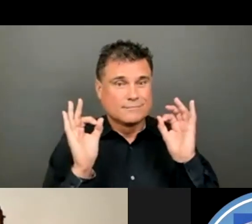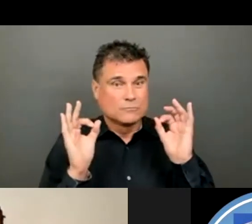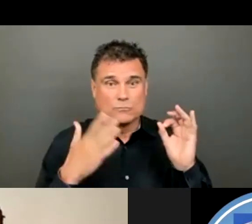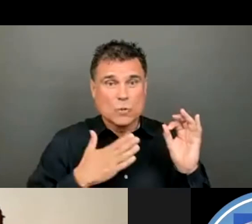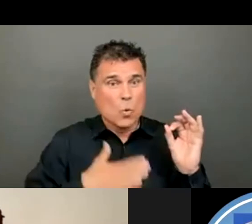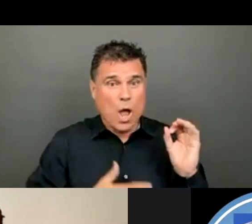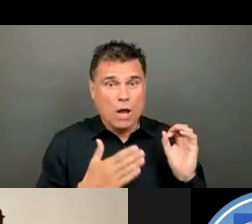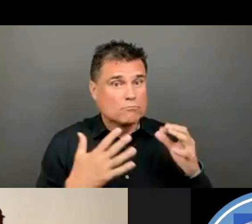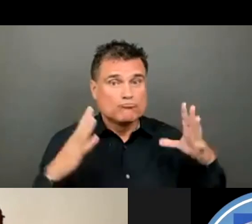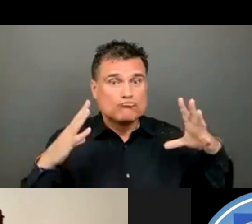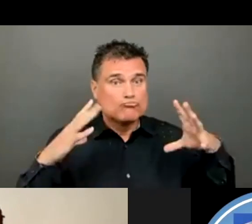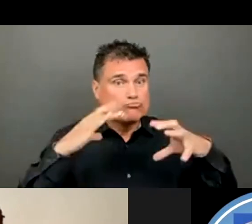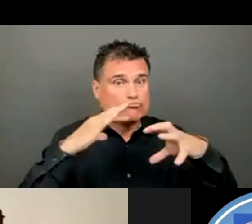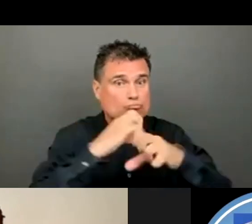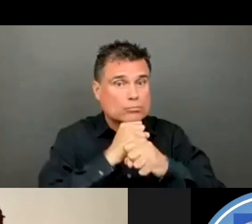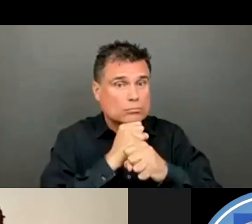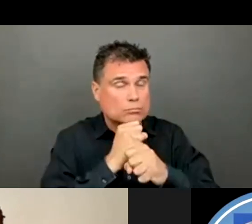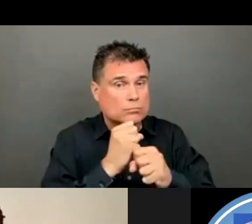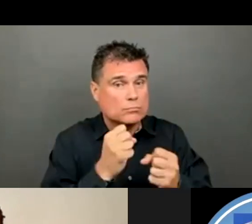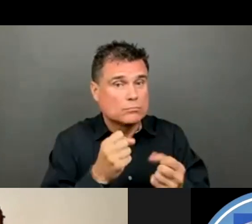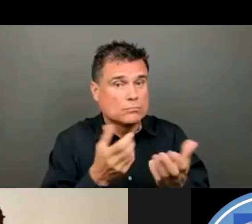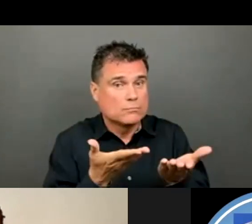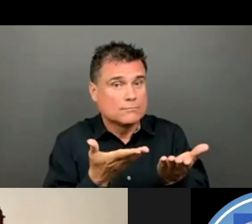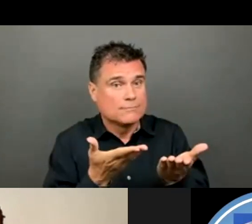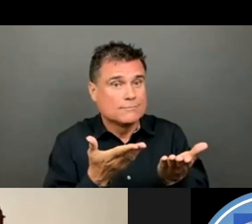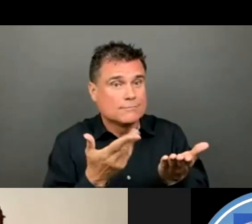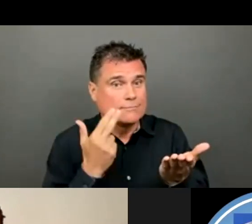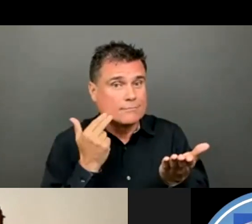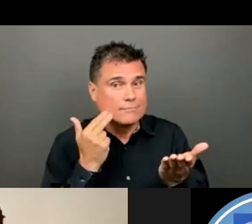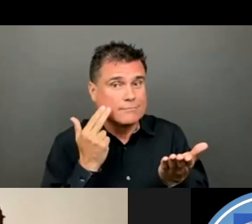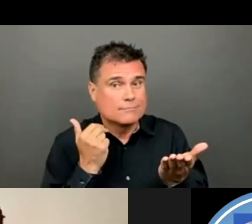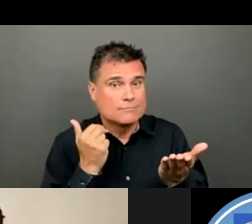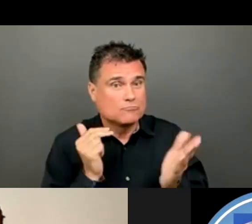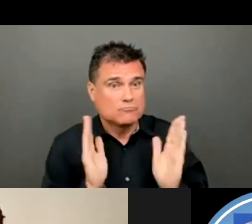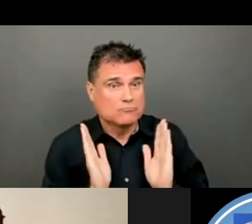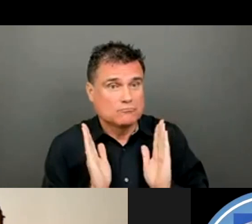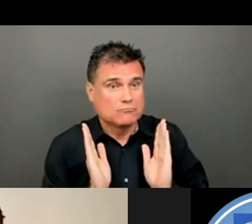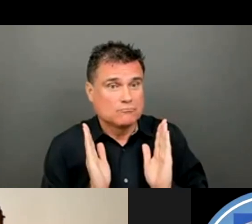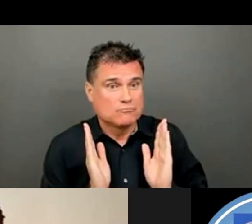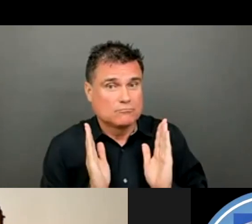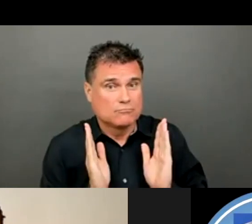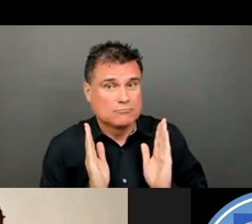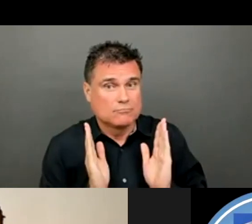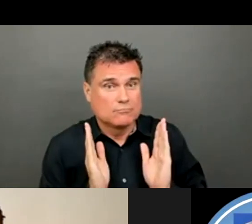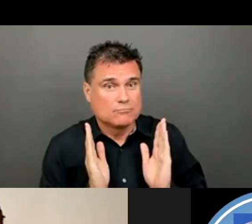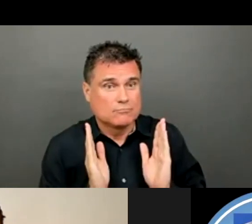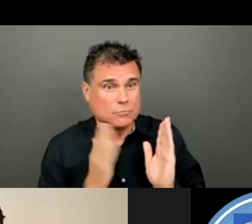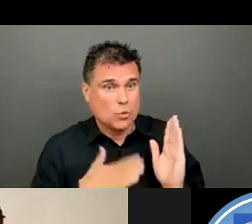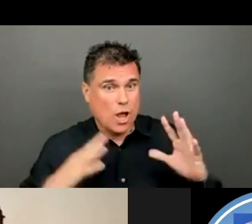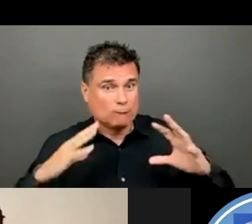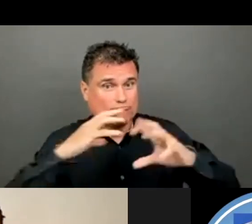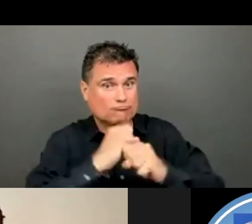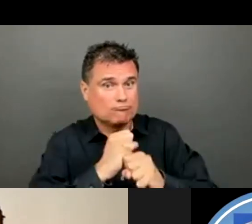person that it's not influenced by American Sign Language. So I think we're going to wrap up. Nigel, thank Arūnas. I have nothing to say.